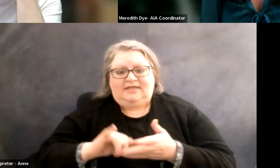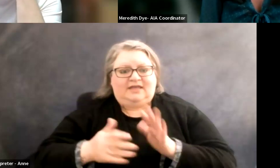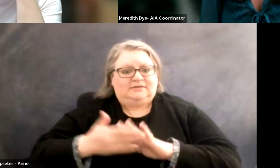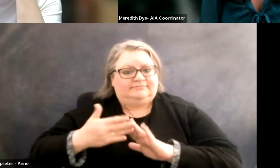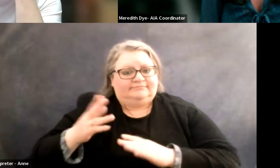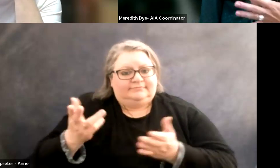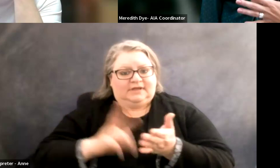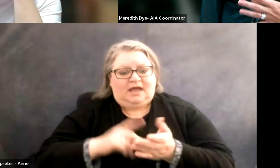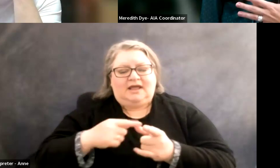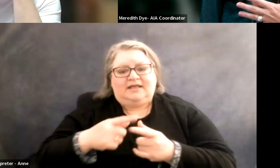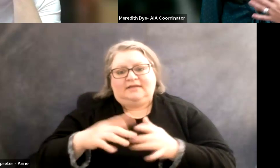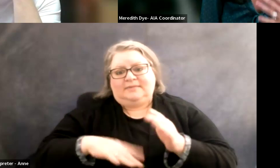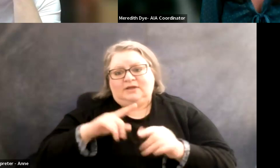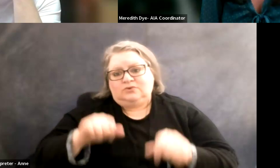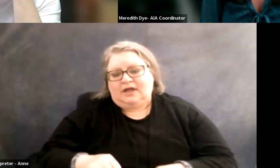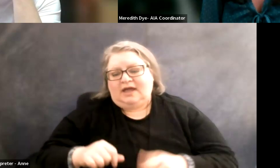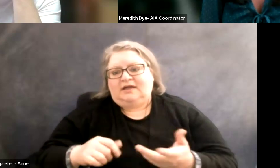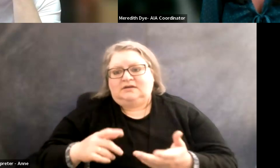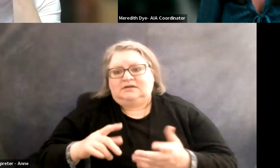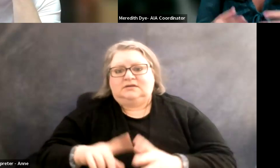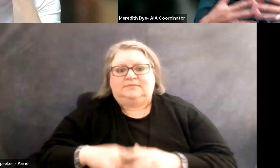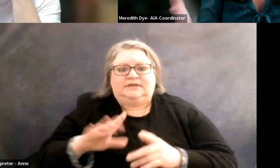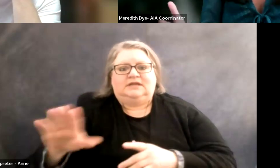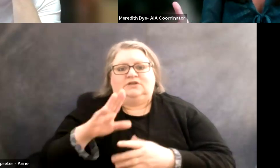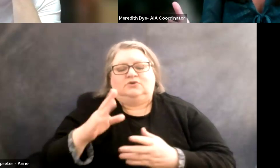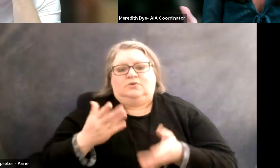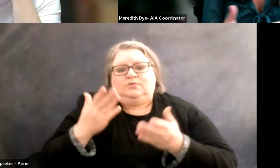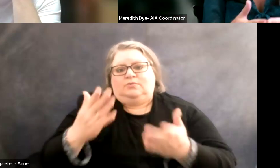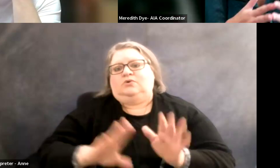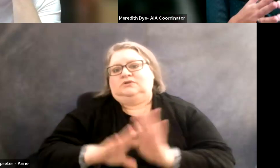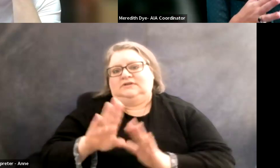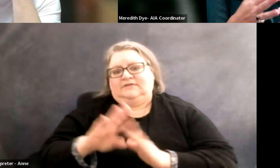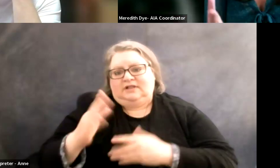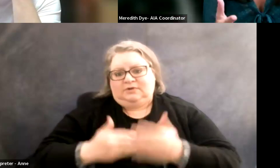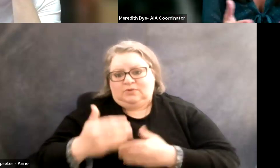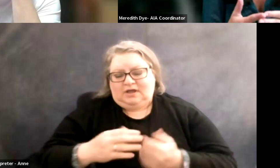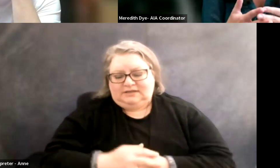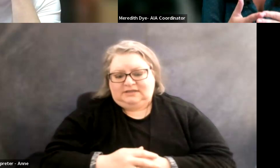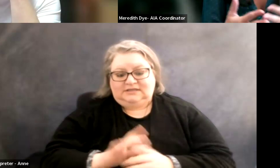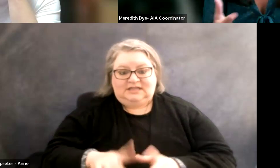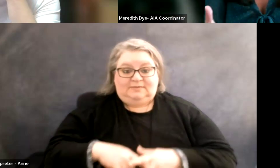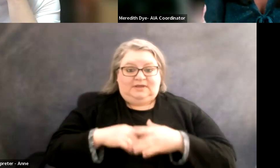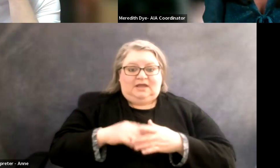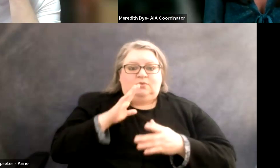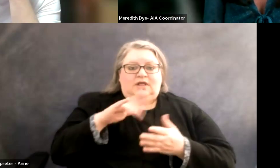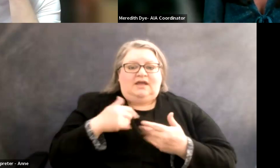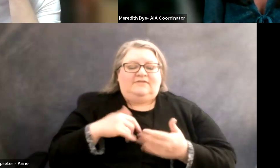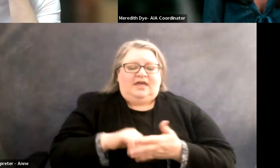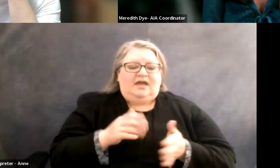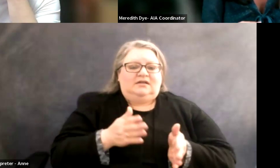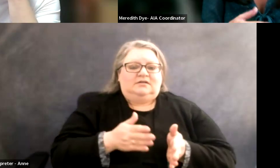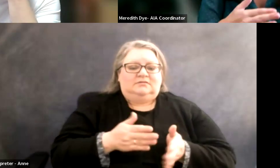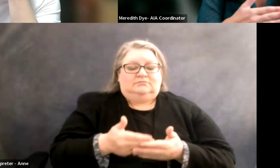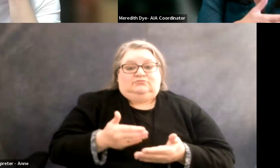contract, and then you can essentially begin your proposal development process. In the very beginning, I'll have that pre-proposal